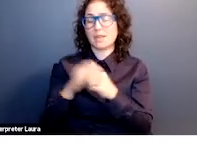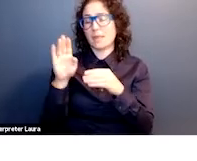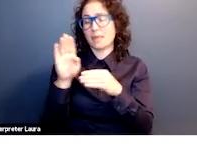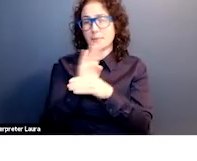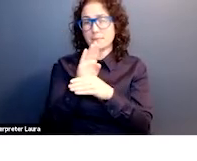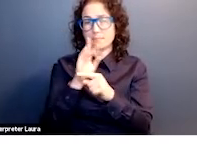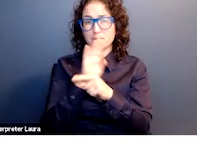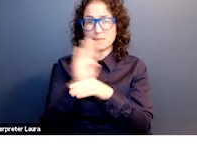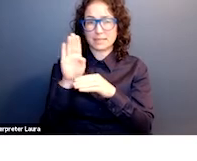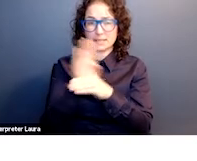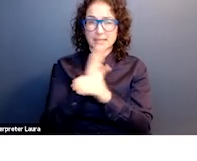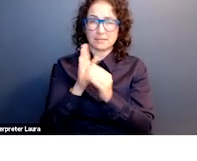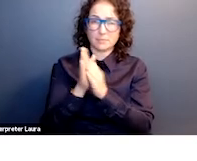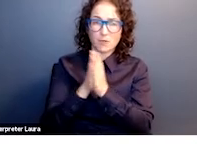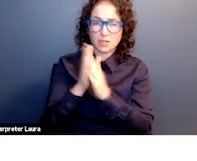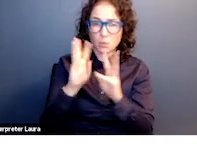motivation workshop,